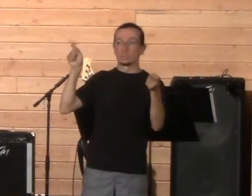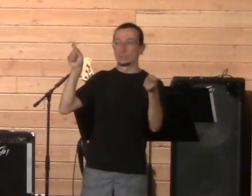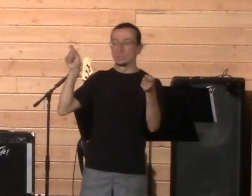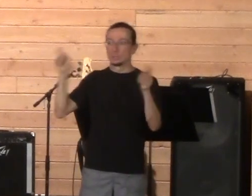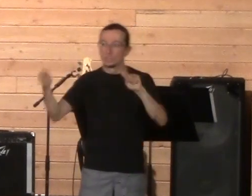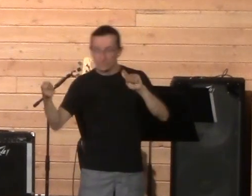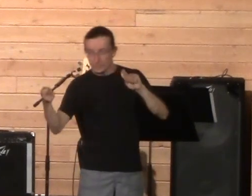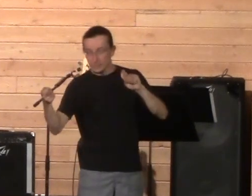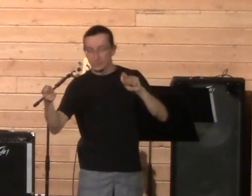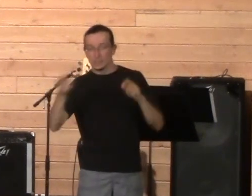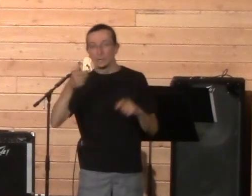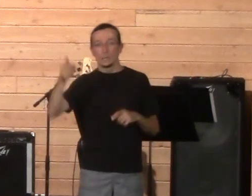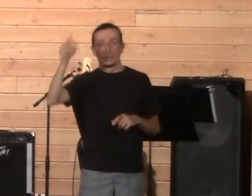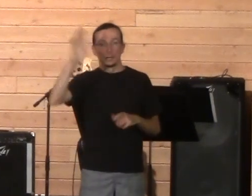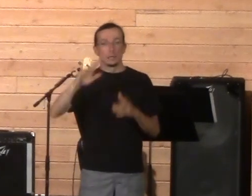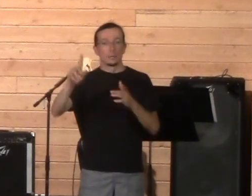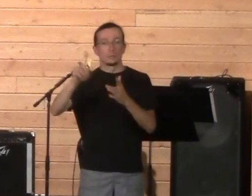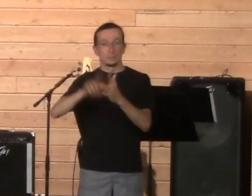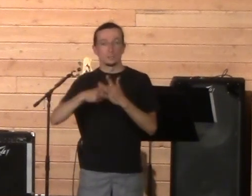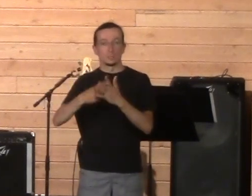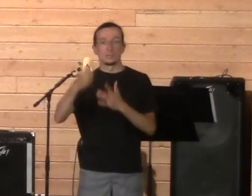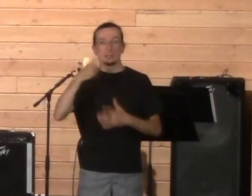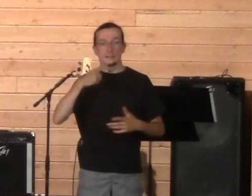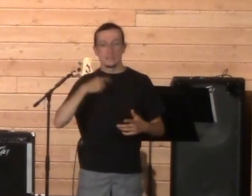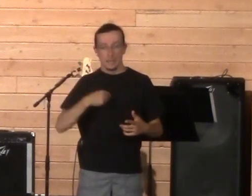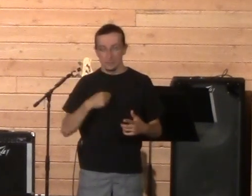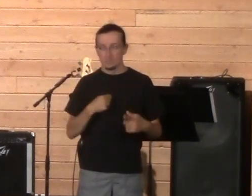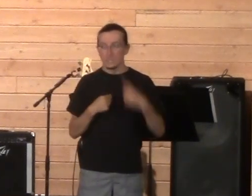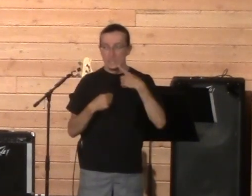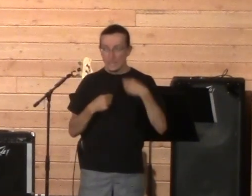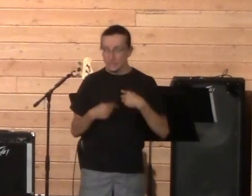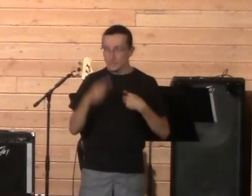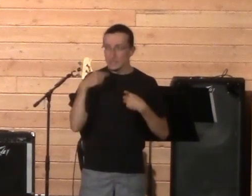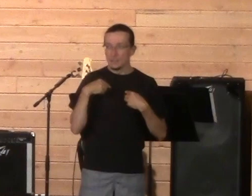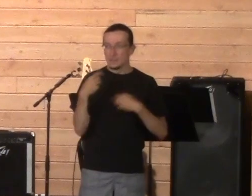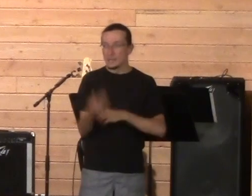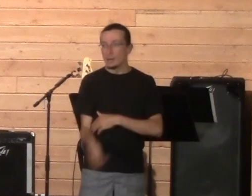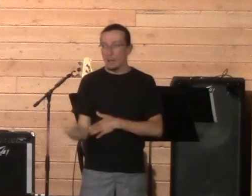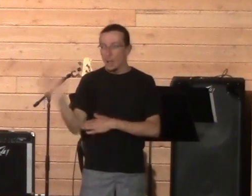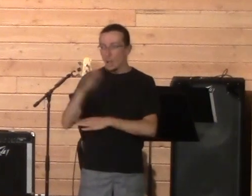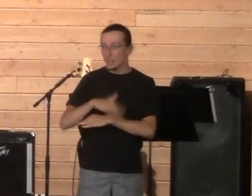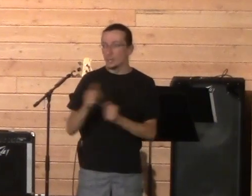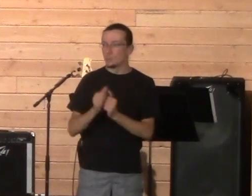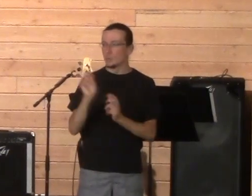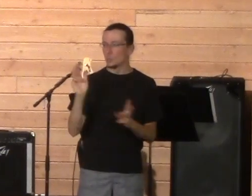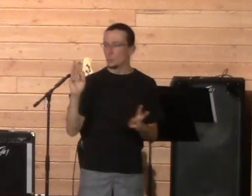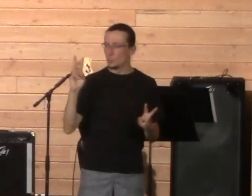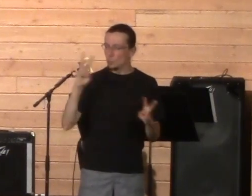And God started to tell me all day long with weird compliments.